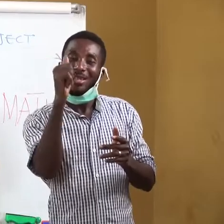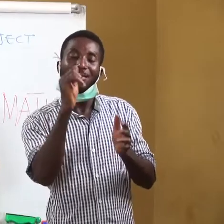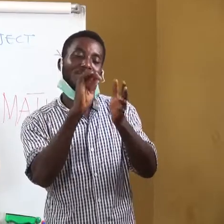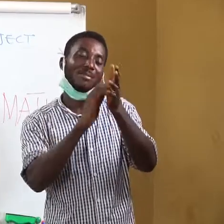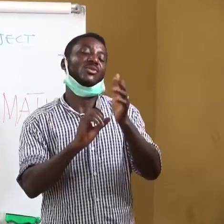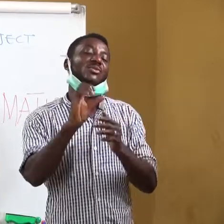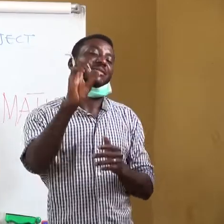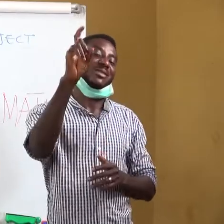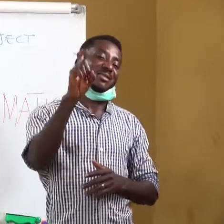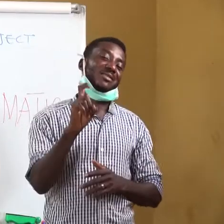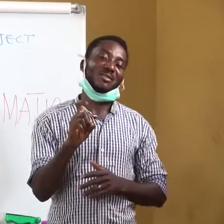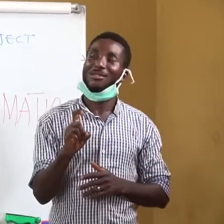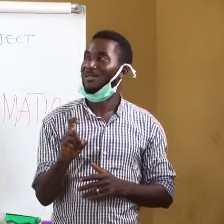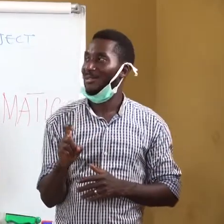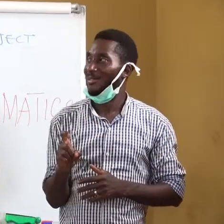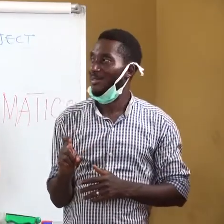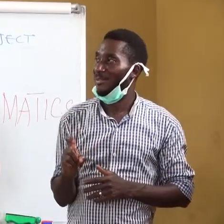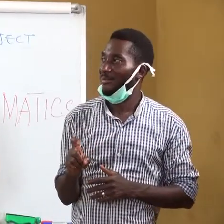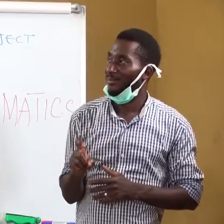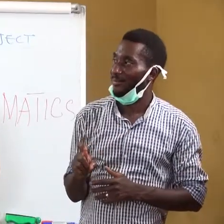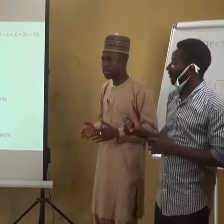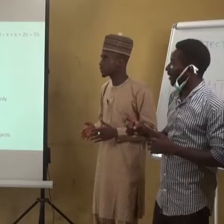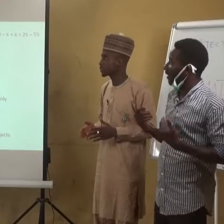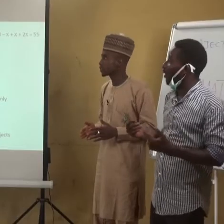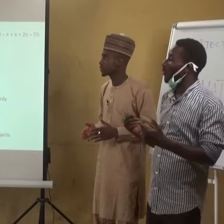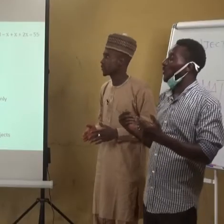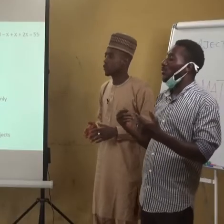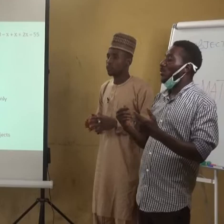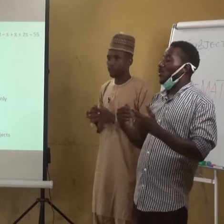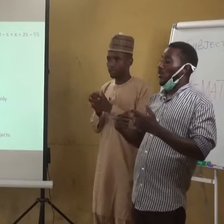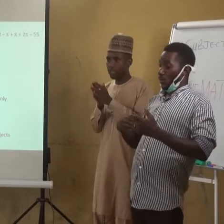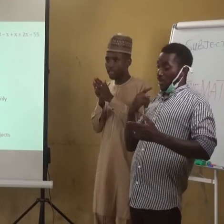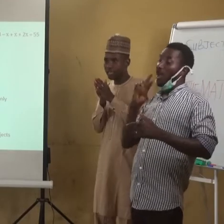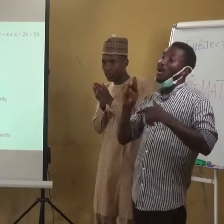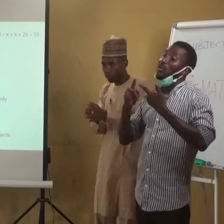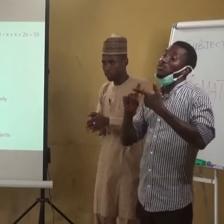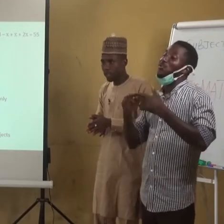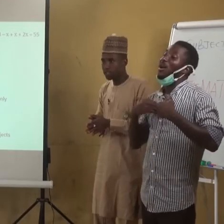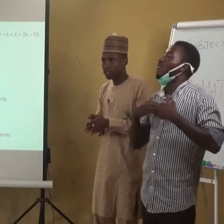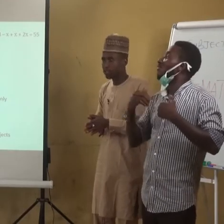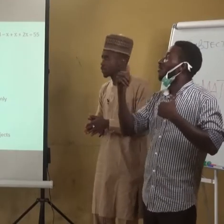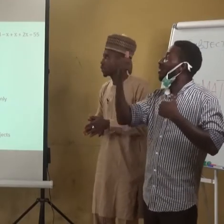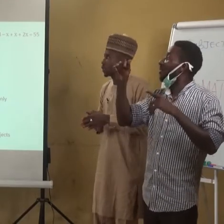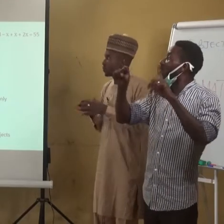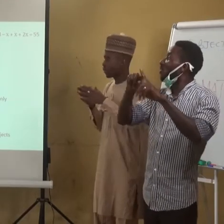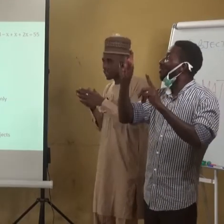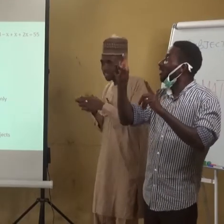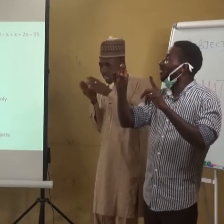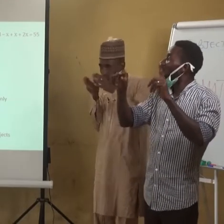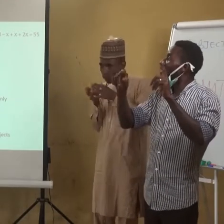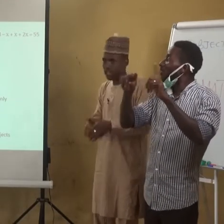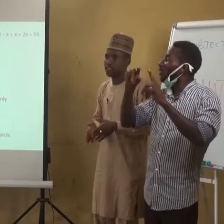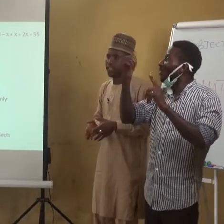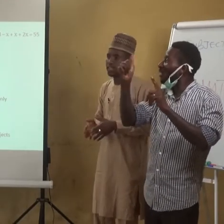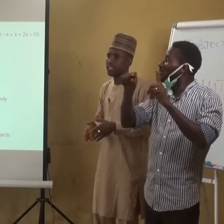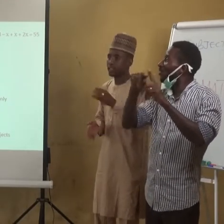have 10 minus x, 10 plus x, plus another 10 plus x, plus